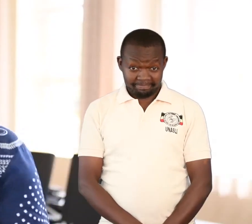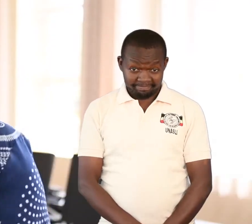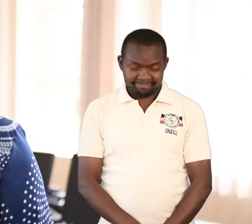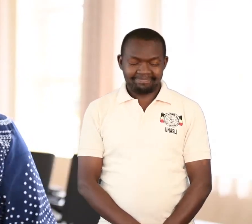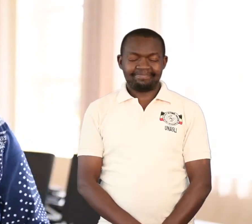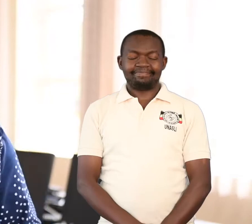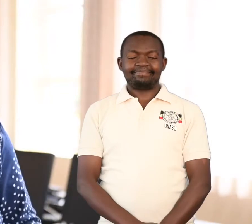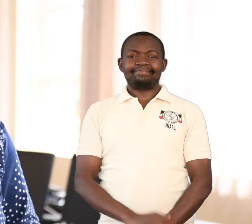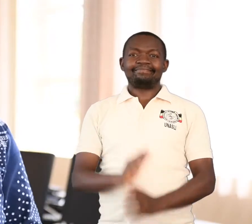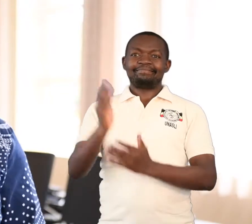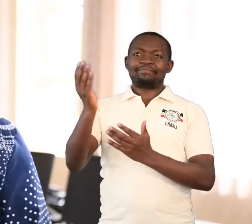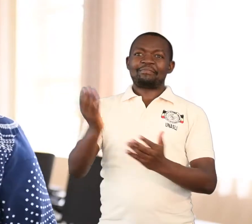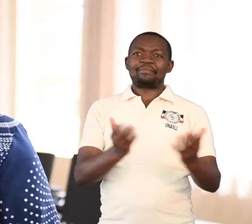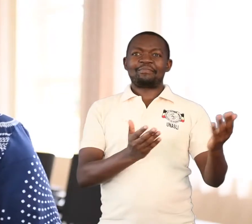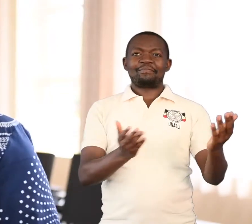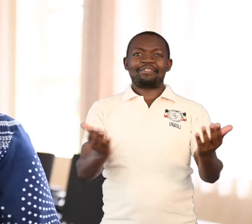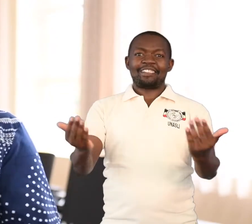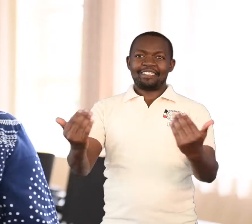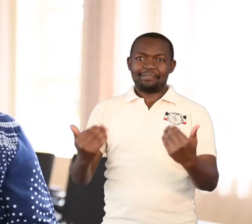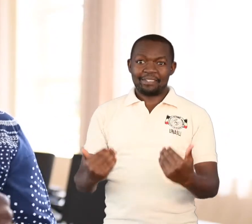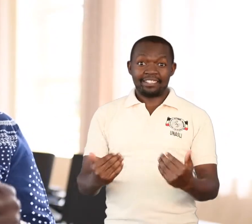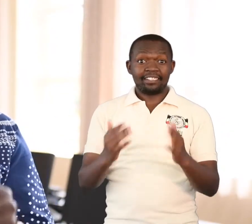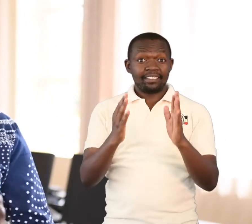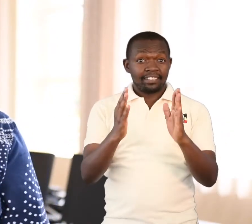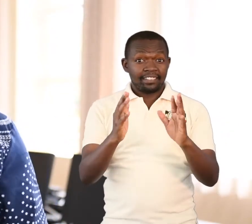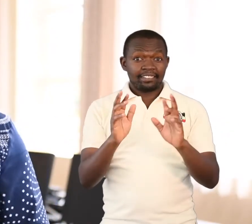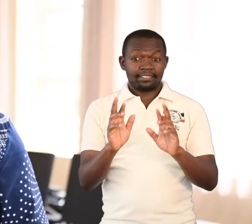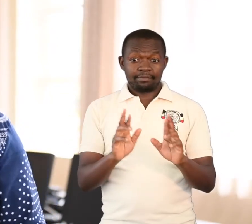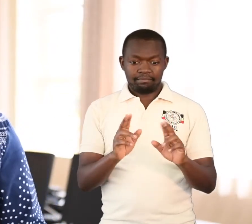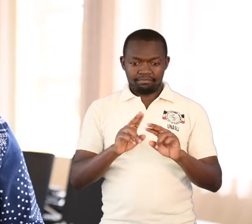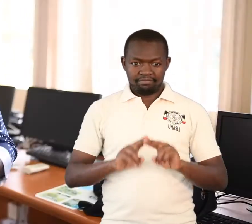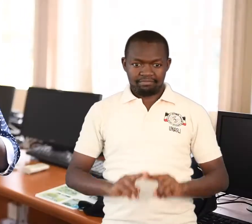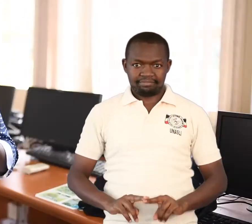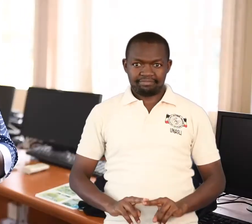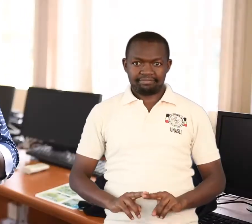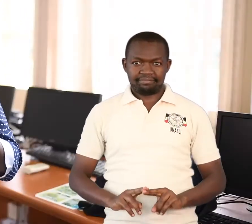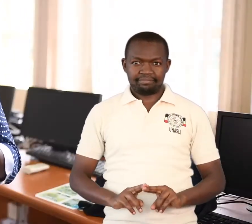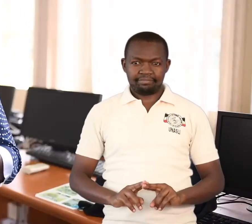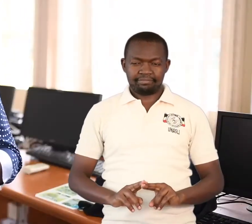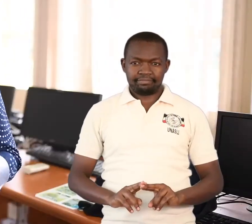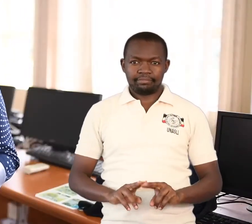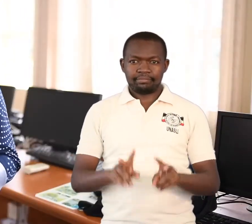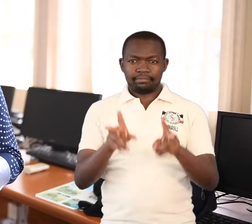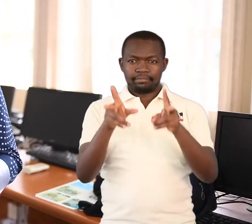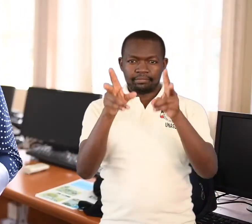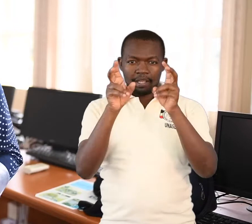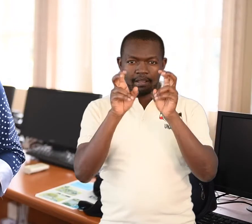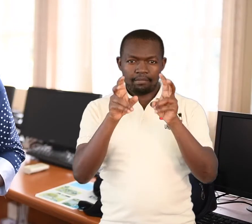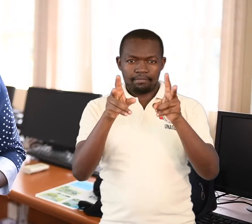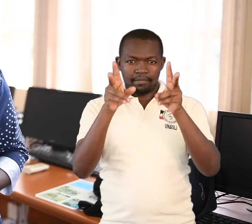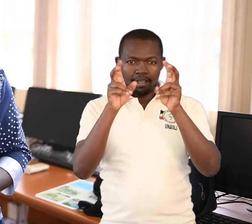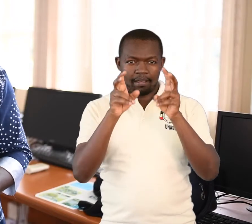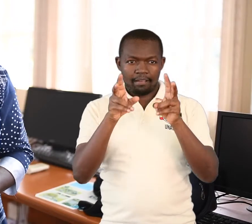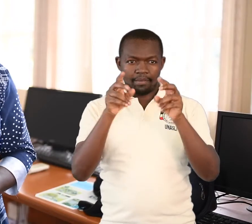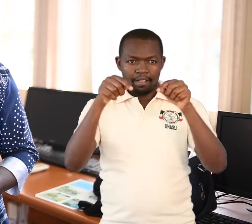Right, welcome back. Get your seat and get ready to listen to this